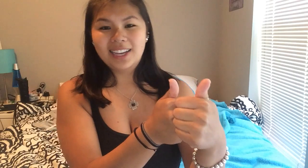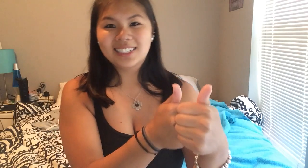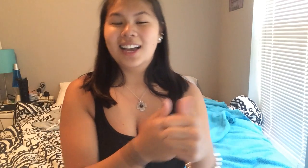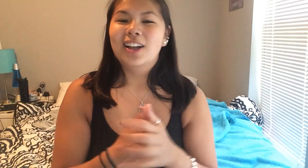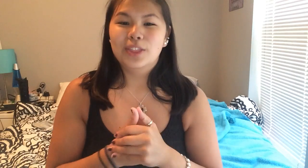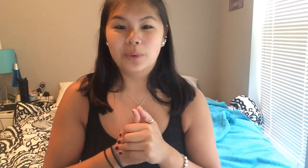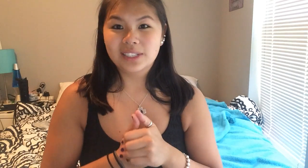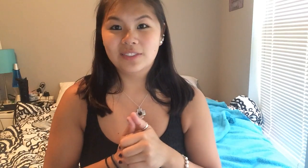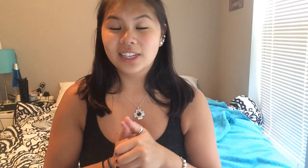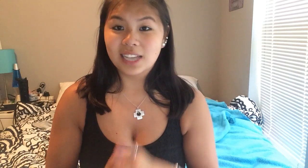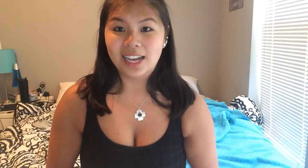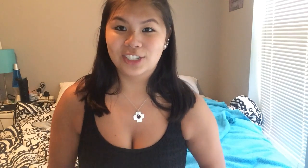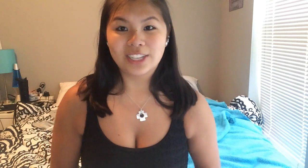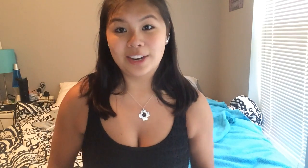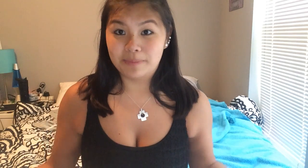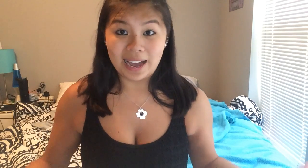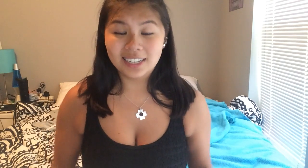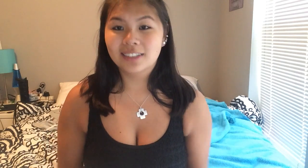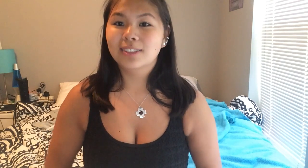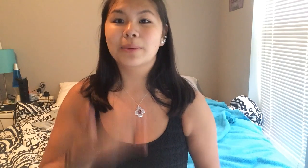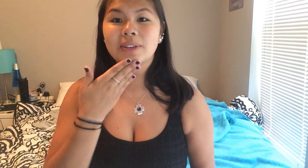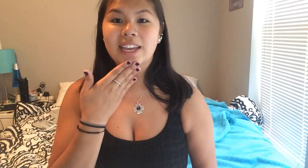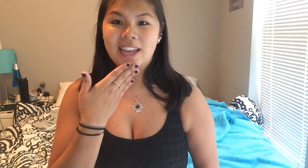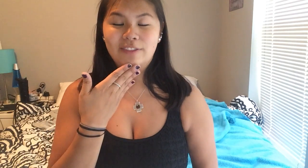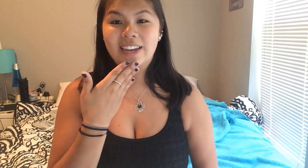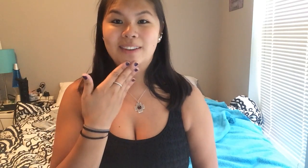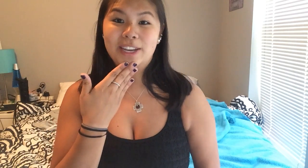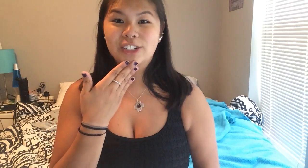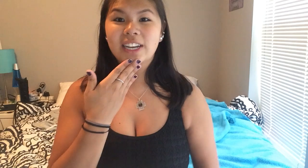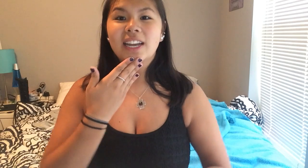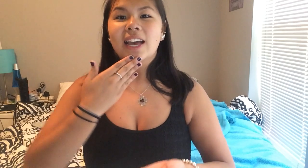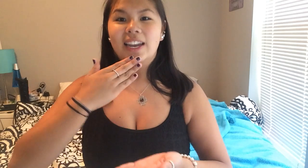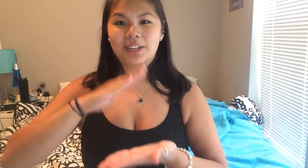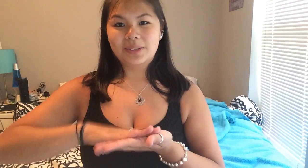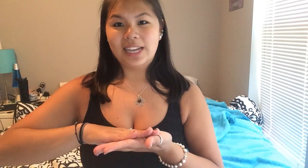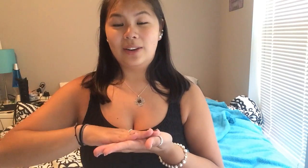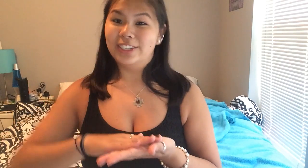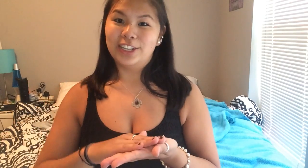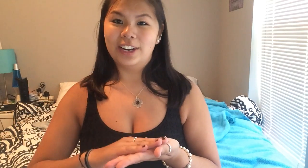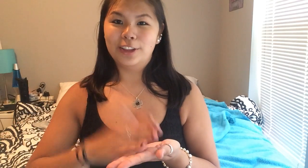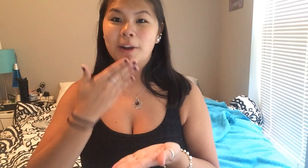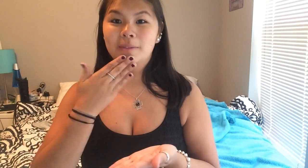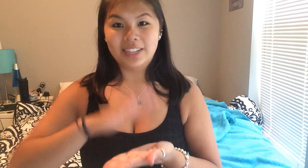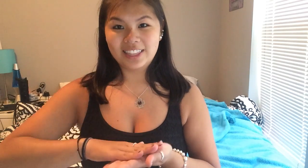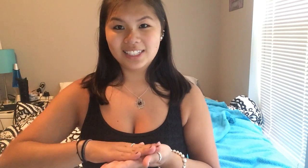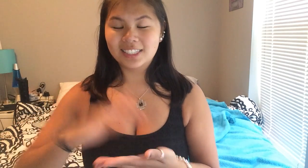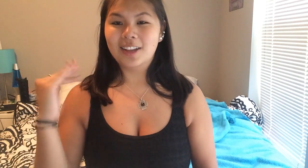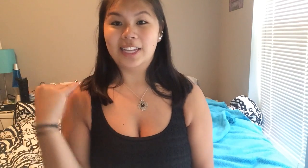behind. The worst of us, I just signed bad. So where you take a flat hand by your chin and it goes down into your other palm like this, like